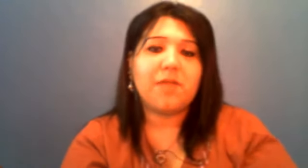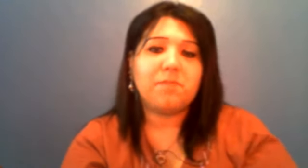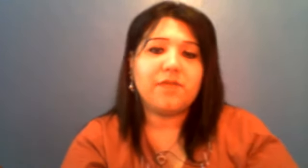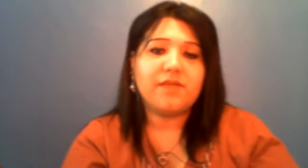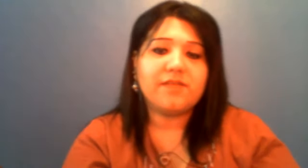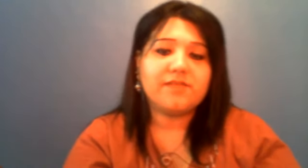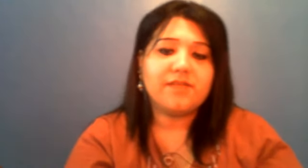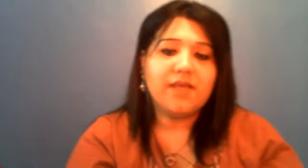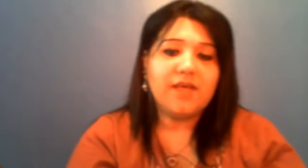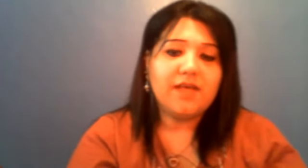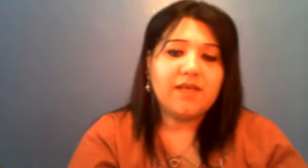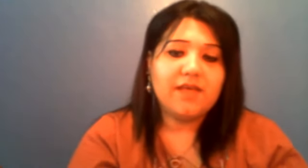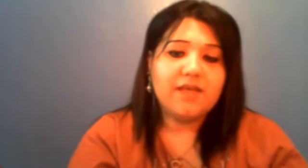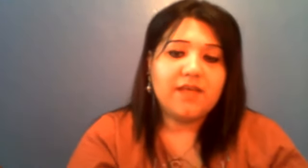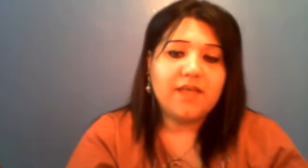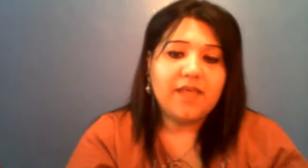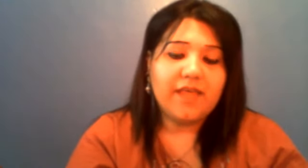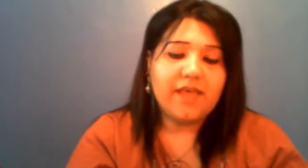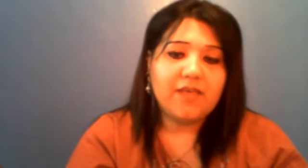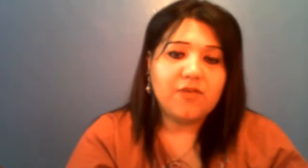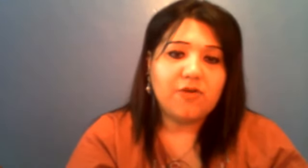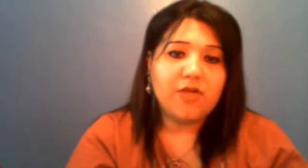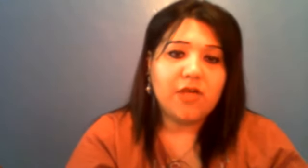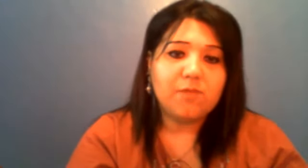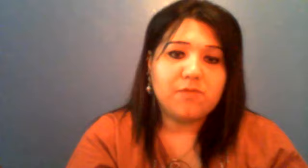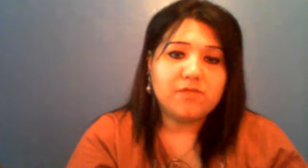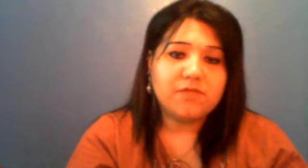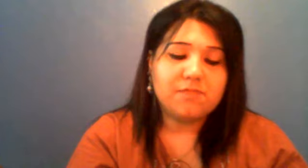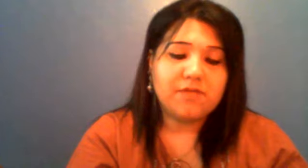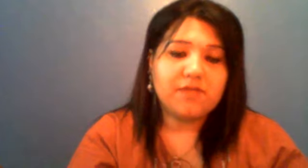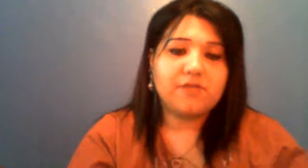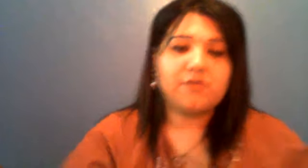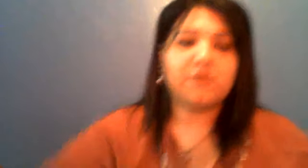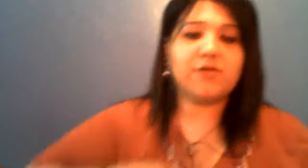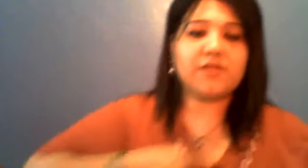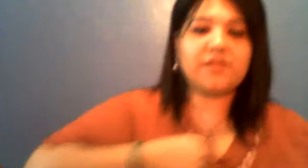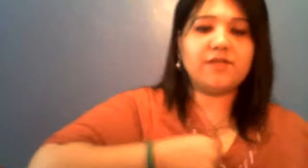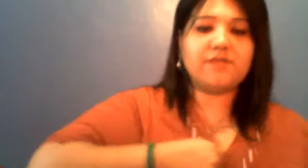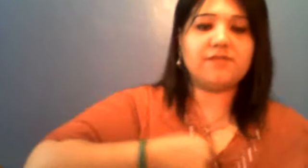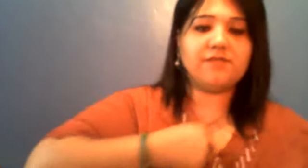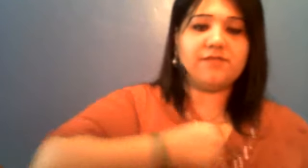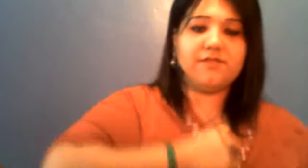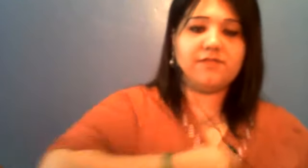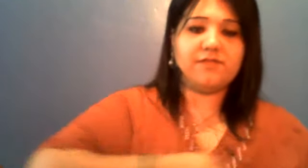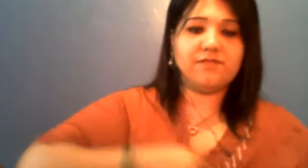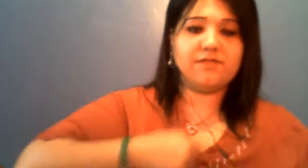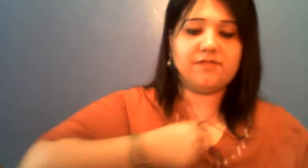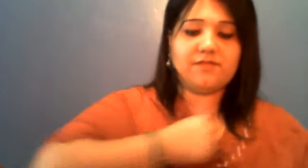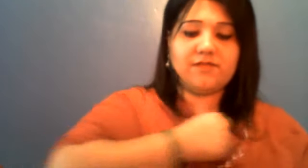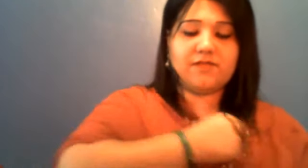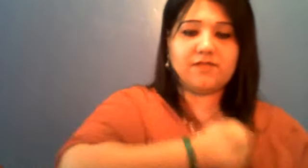app, get your help on something, you go like this. Like